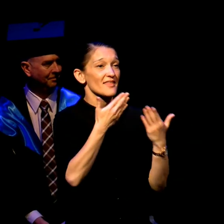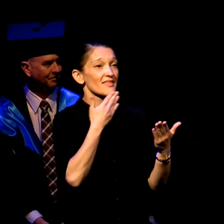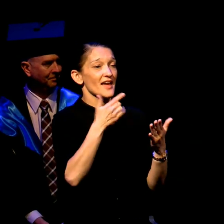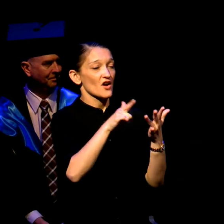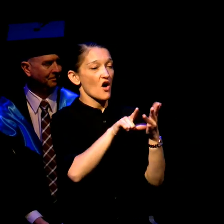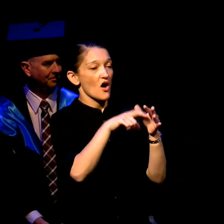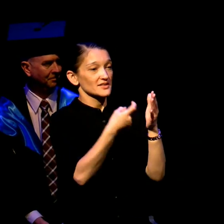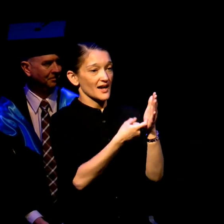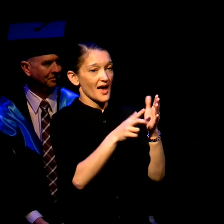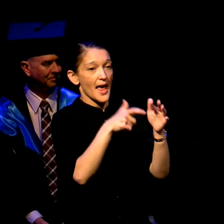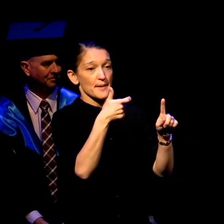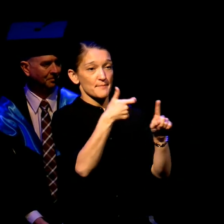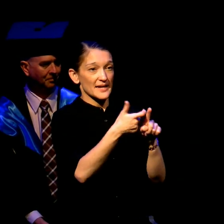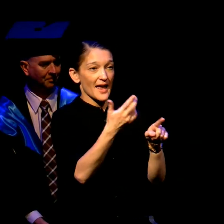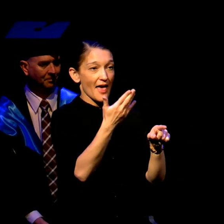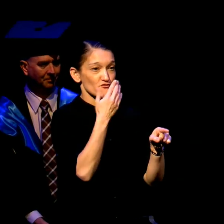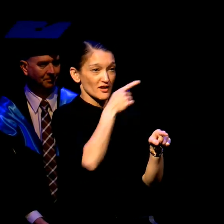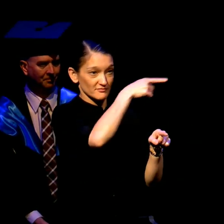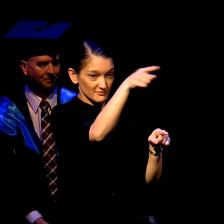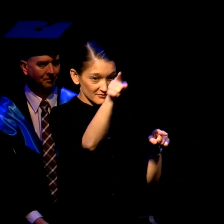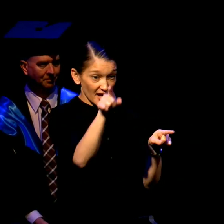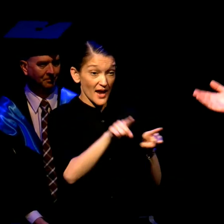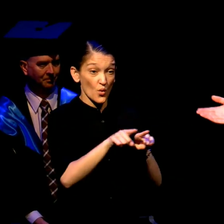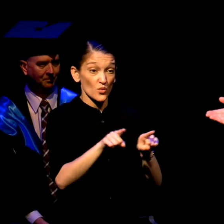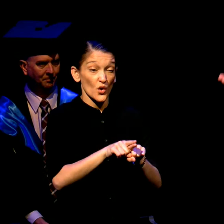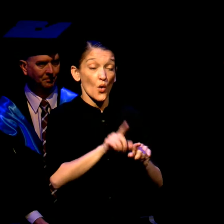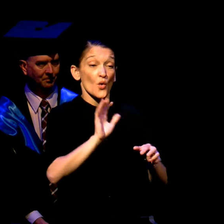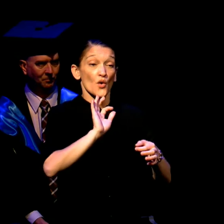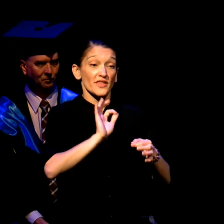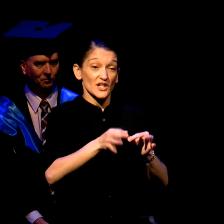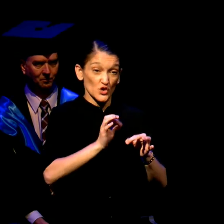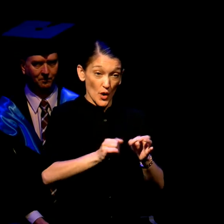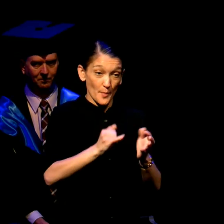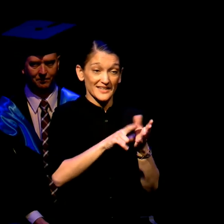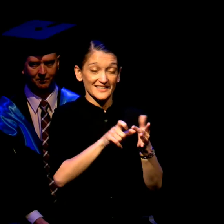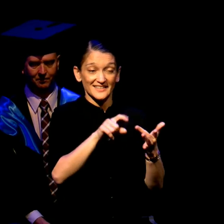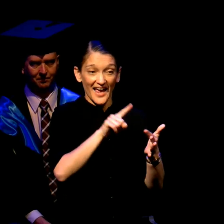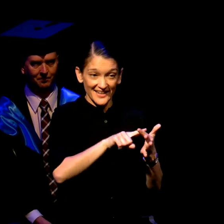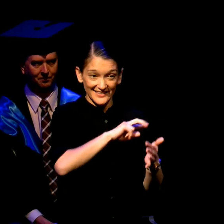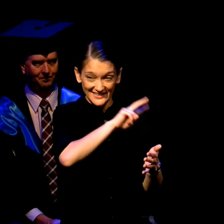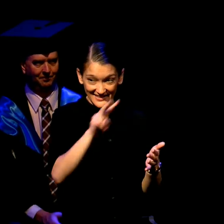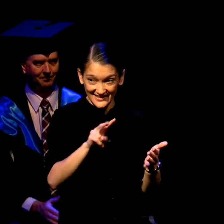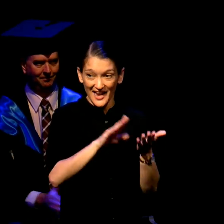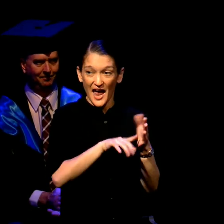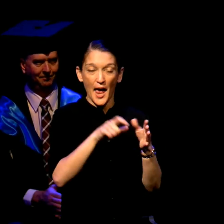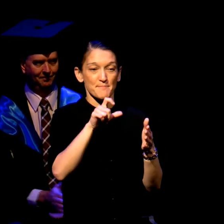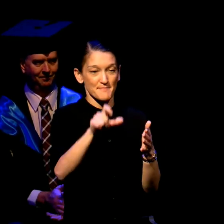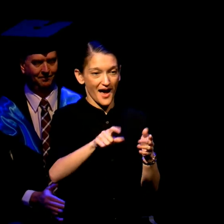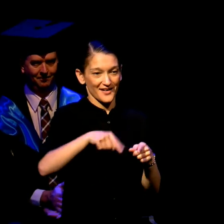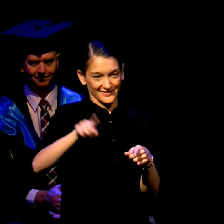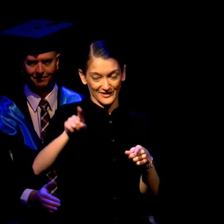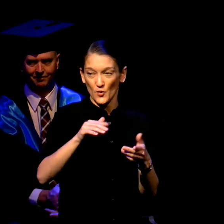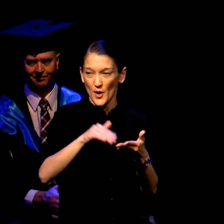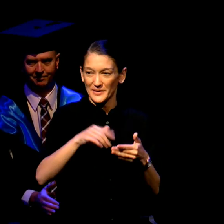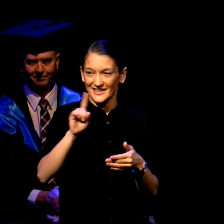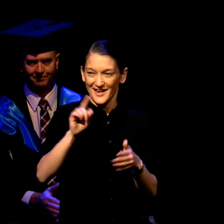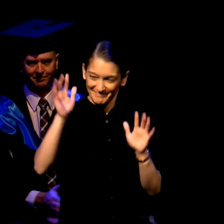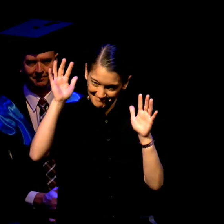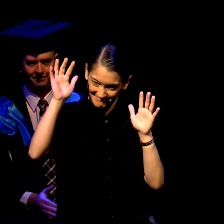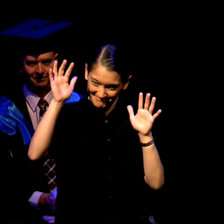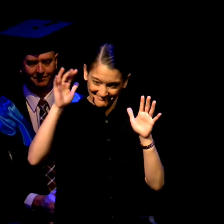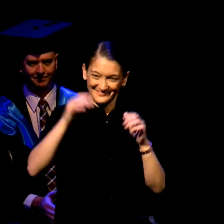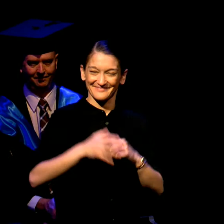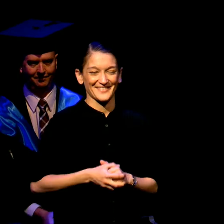out the front for our pre-show entertainment. And of course, Stacey and Mark, our Auslan interpreters, for helping us out here today.